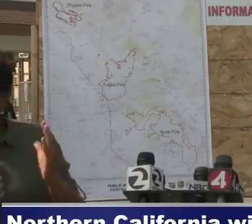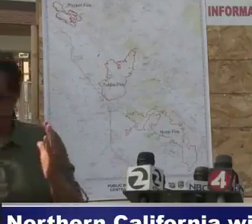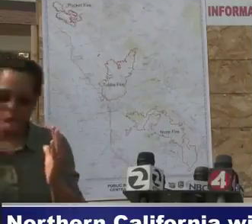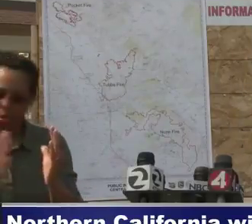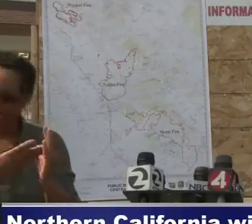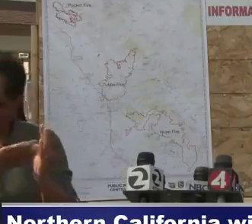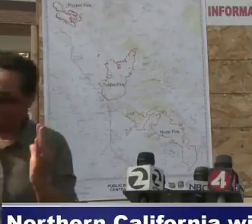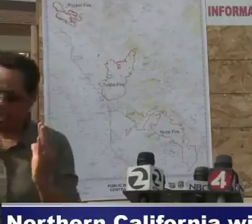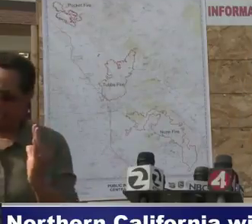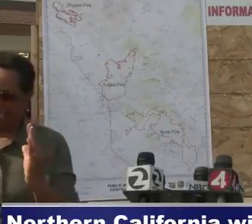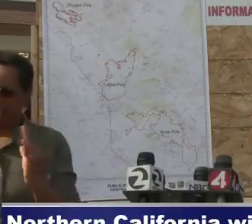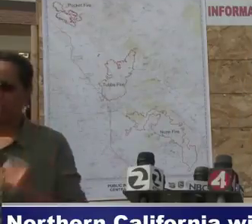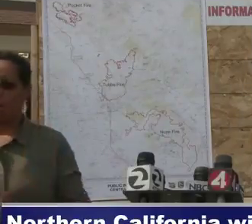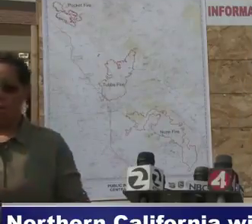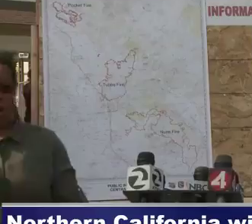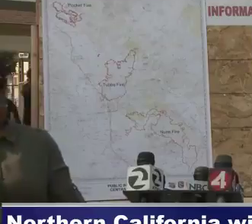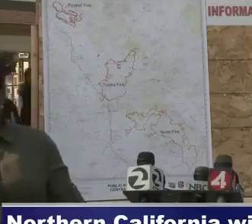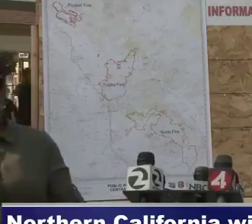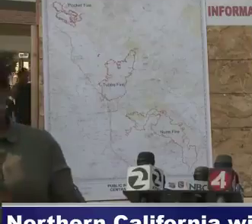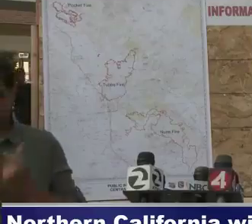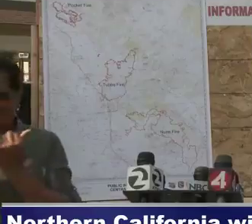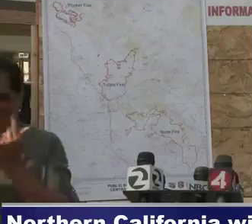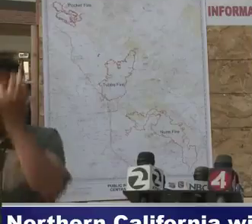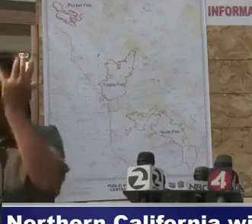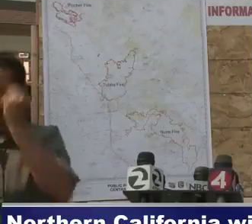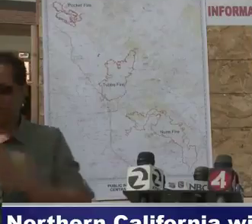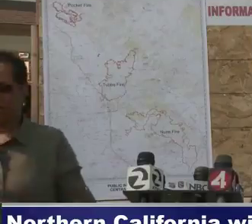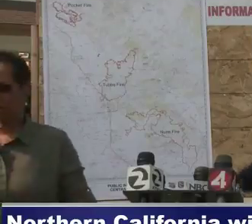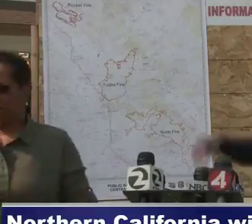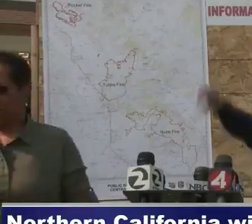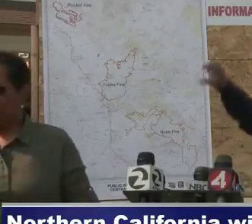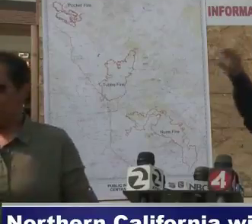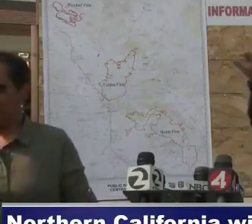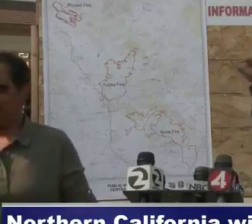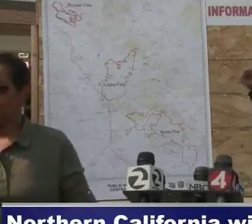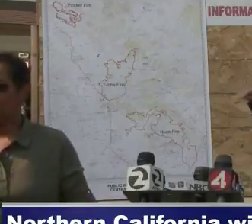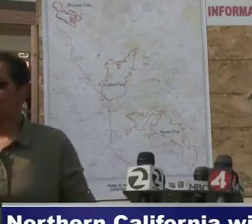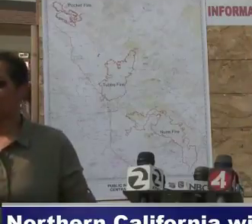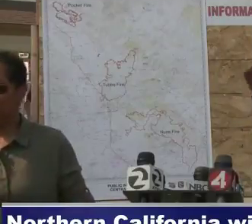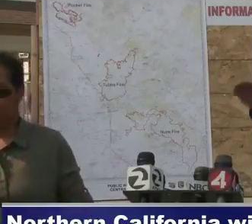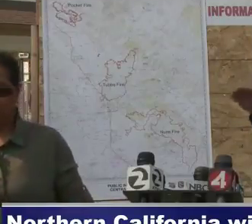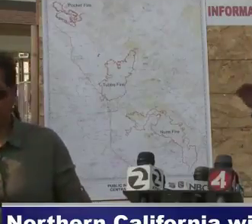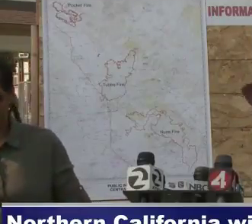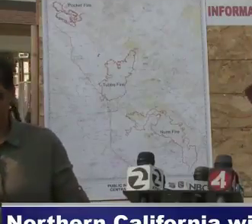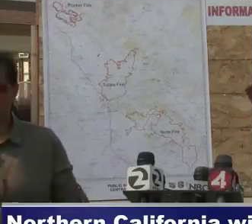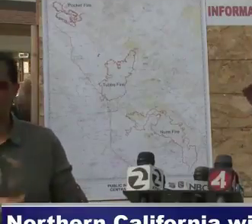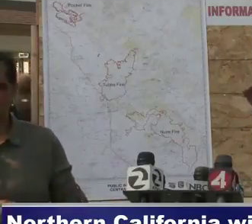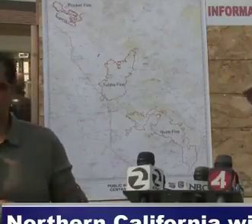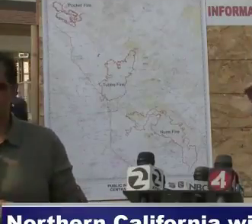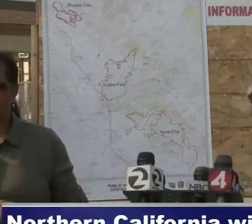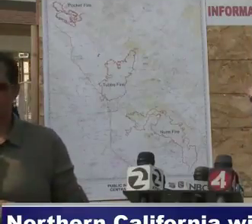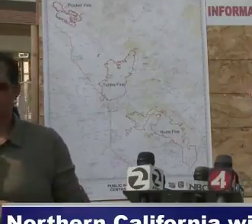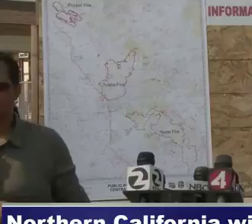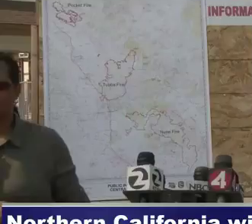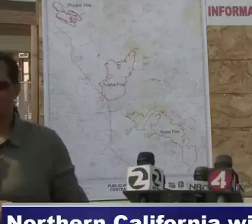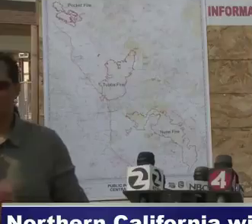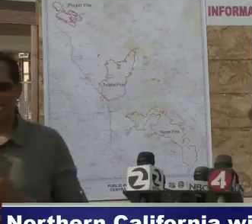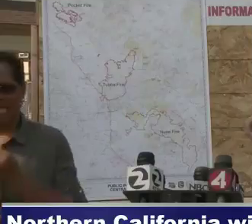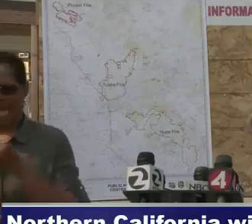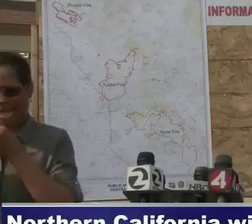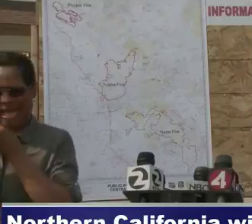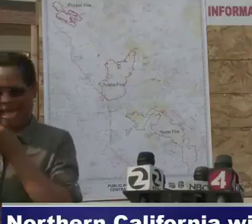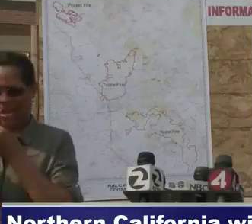towards Geysers Road where it comes across on the top, and there's the river drainage behind there. It's kind of come up to that river drainage is kind of being